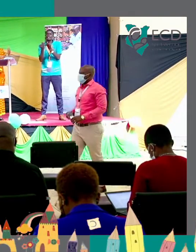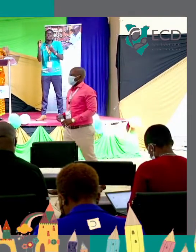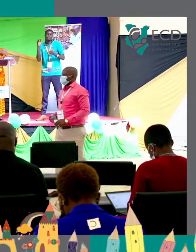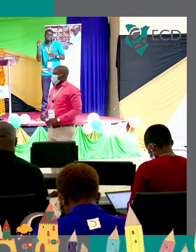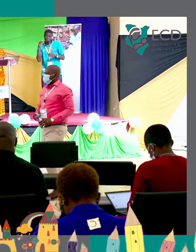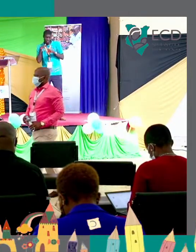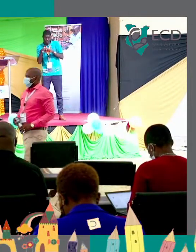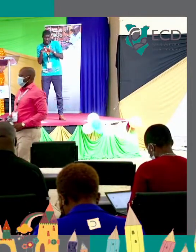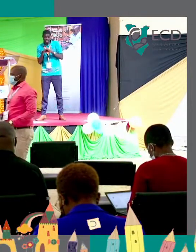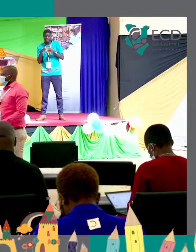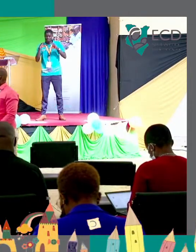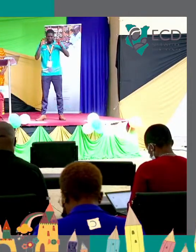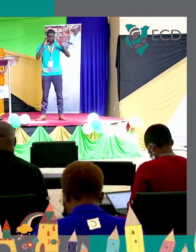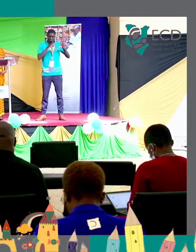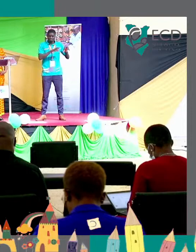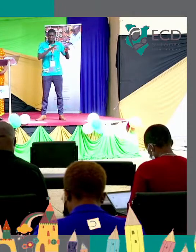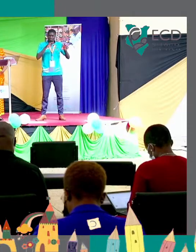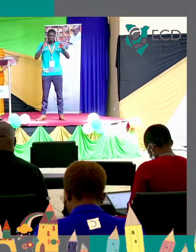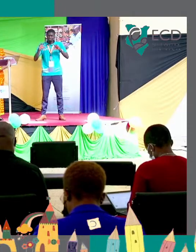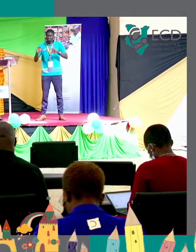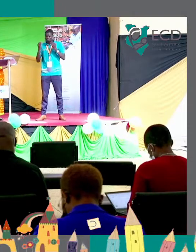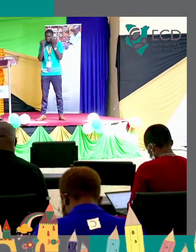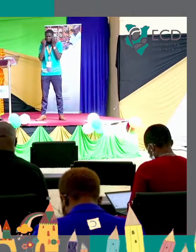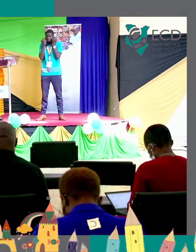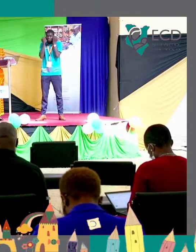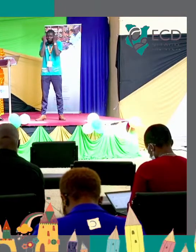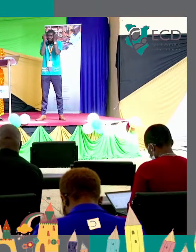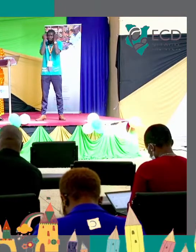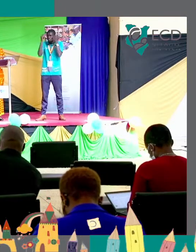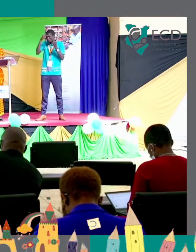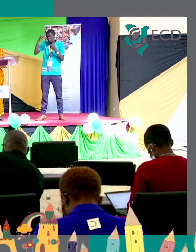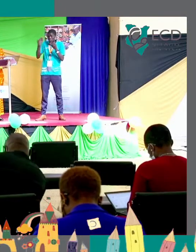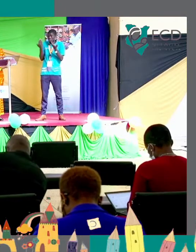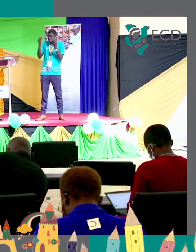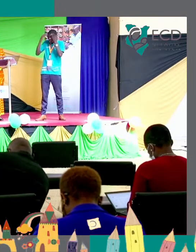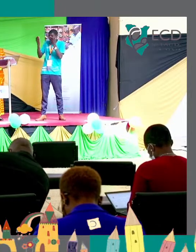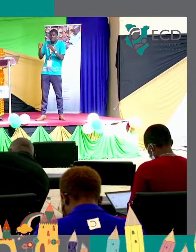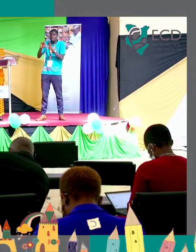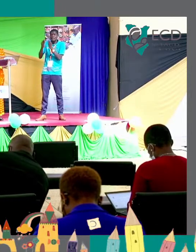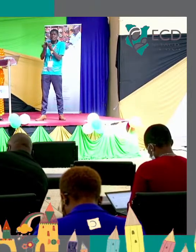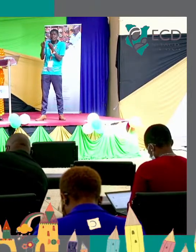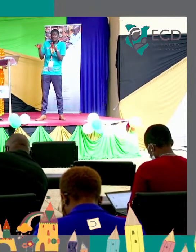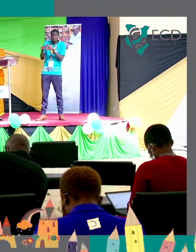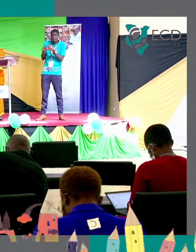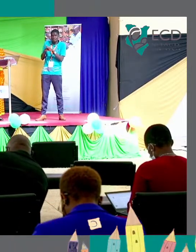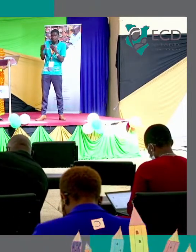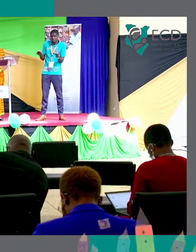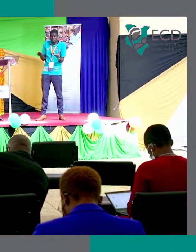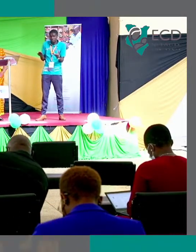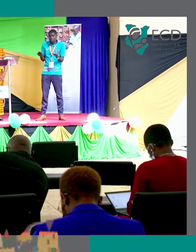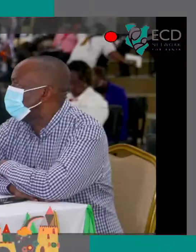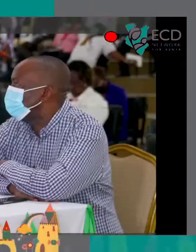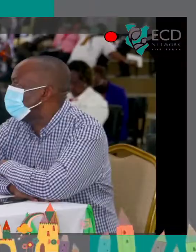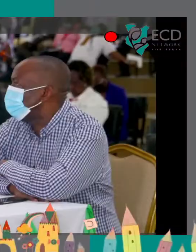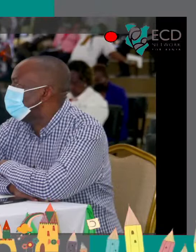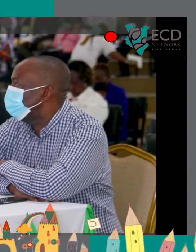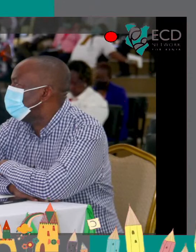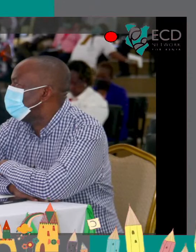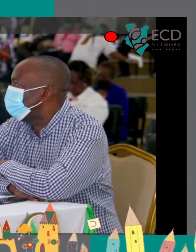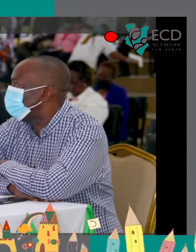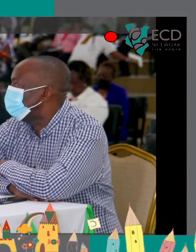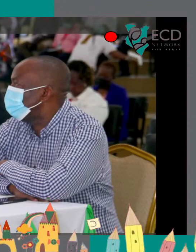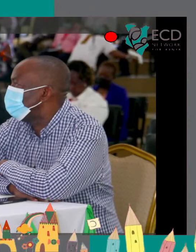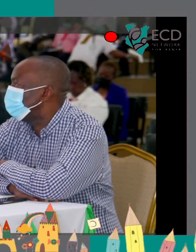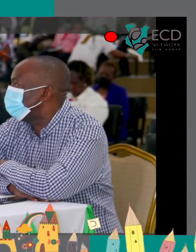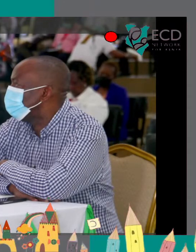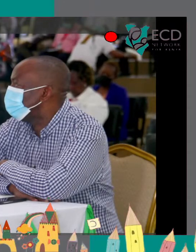they suffer a lot of trauma, and we do not have a system yet of addressing the psychosocial needs of these small children, because